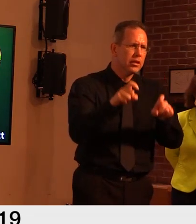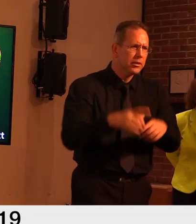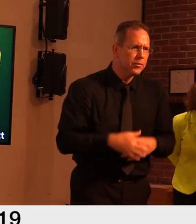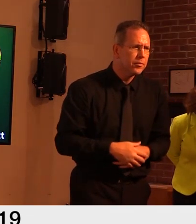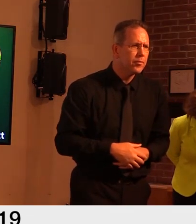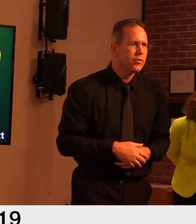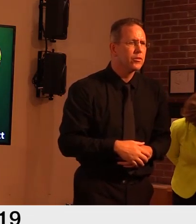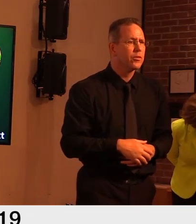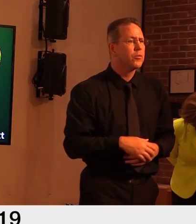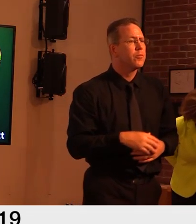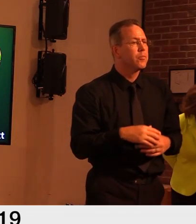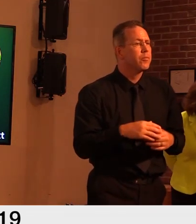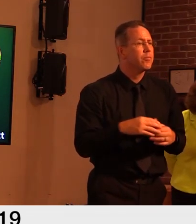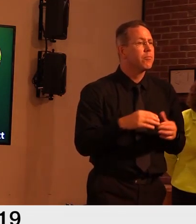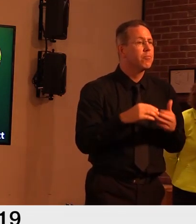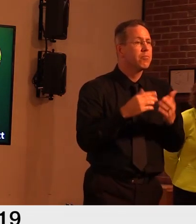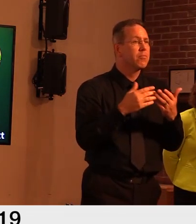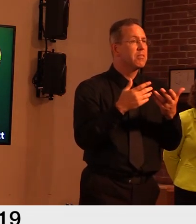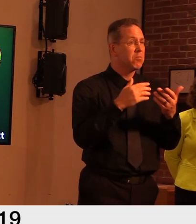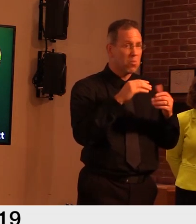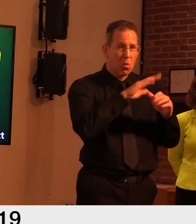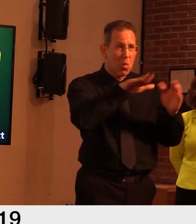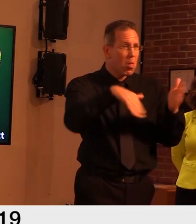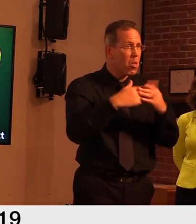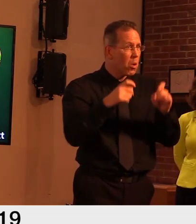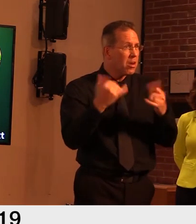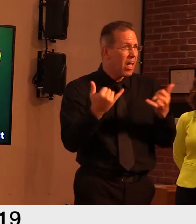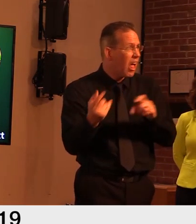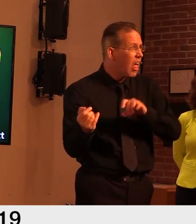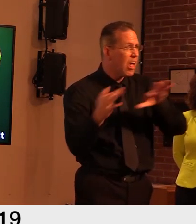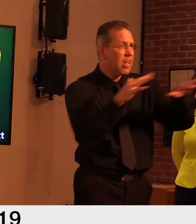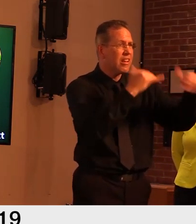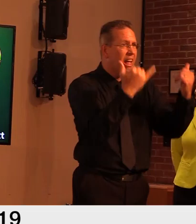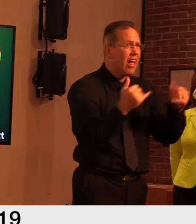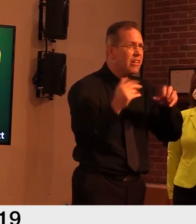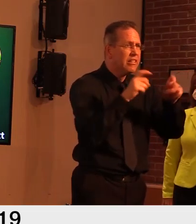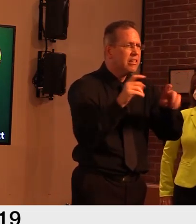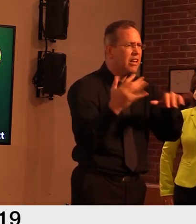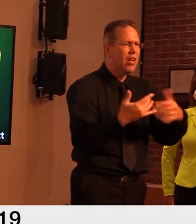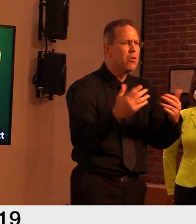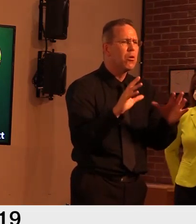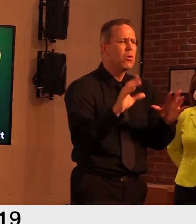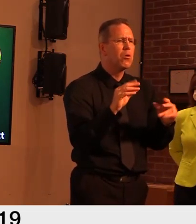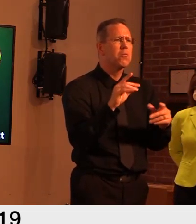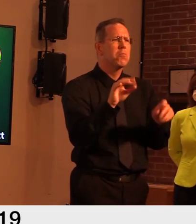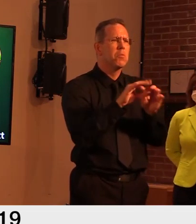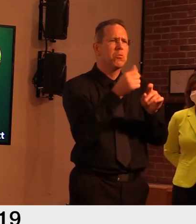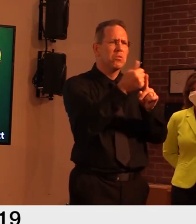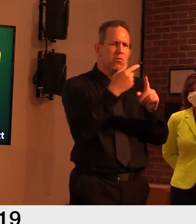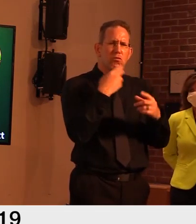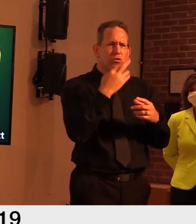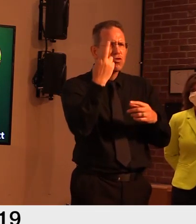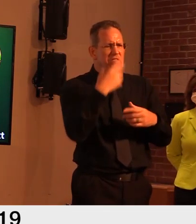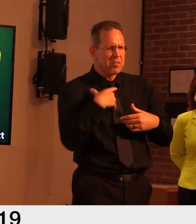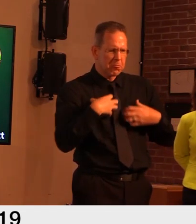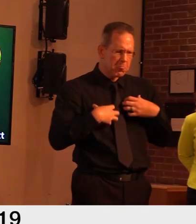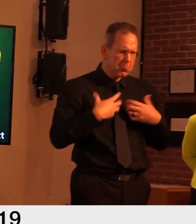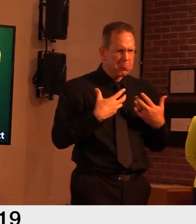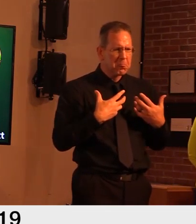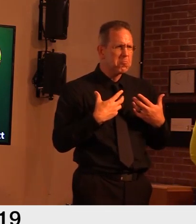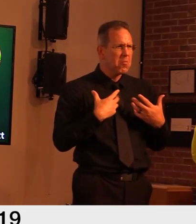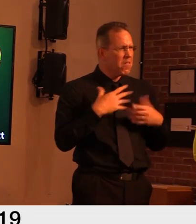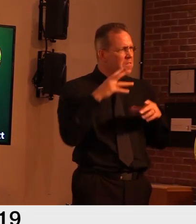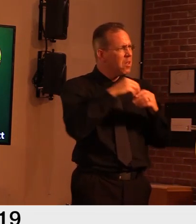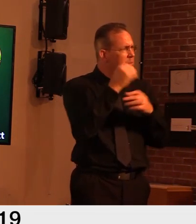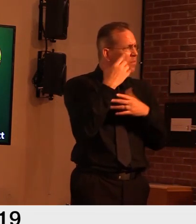protest and are concerned and may wonder if they should get tested to get tested. So I'm not speaking out of both